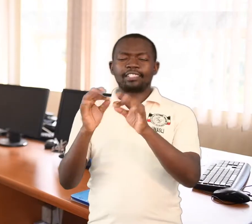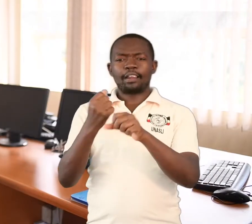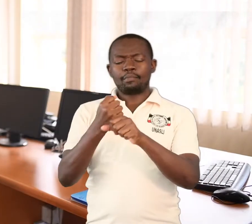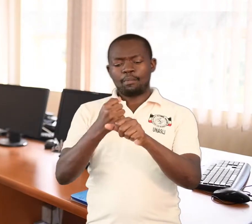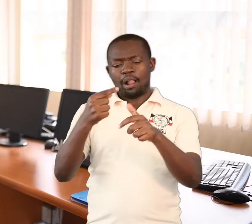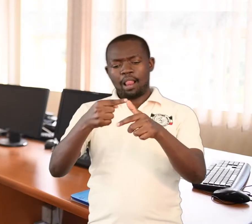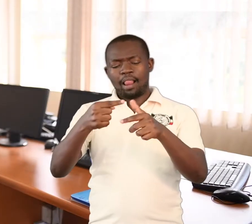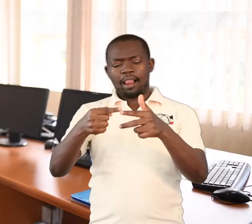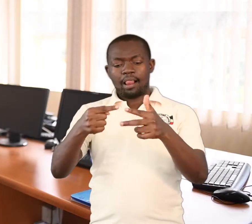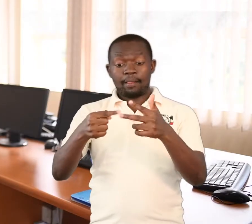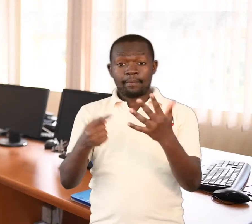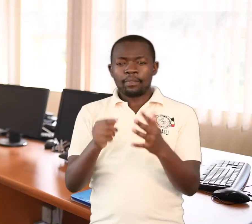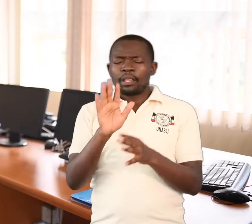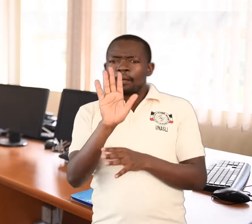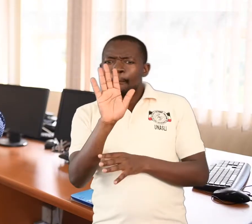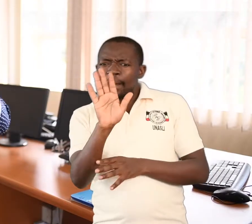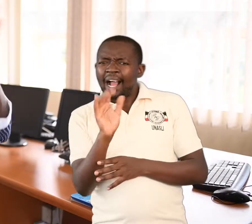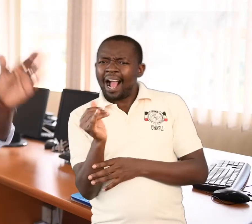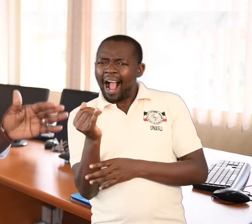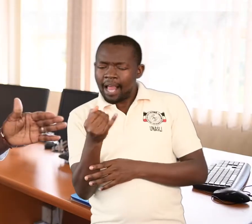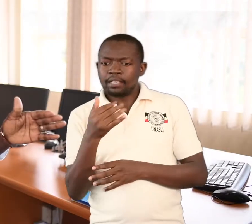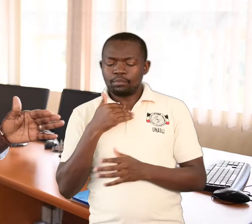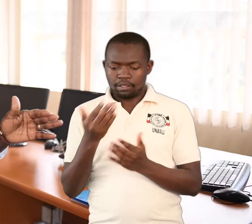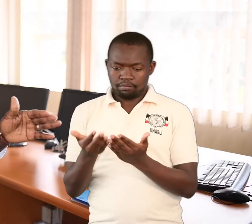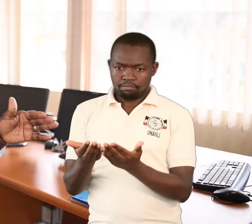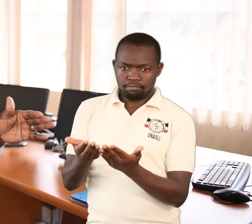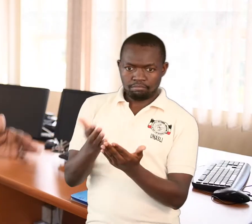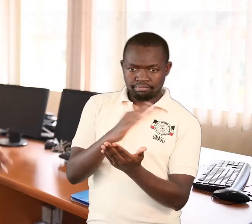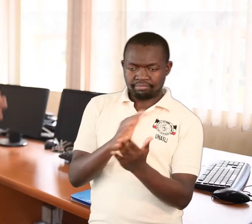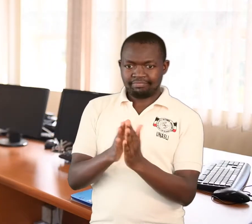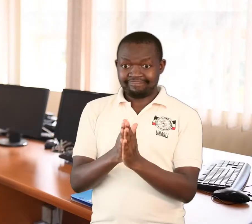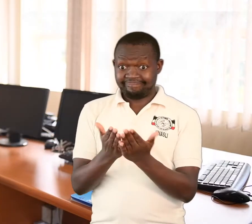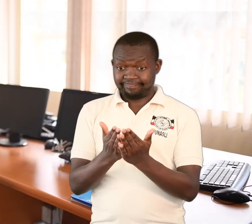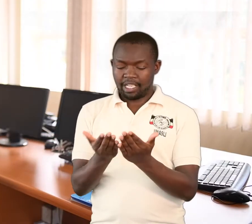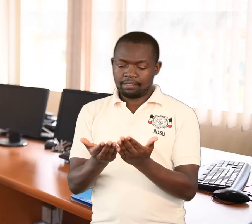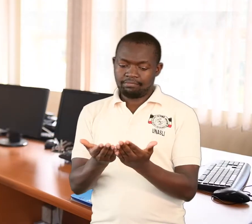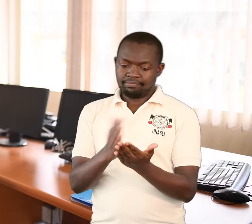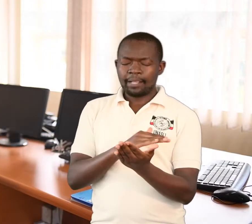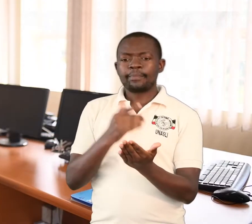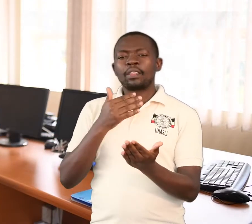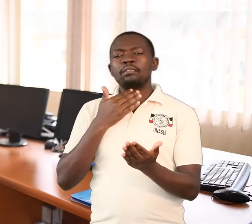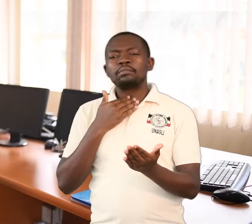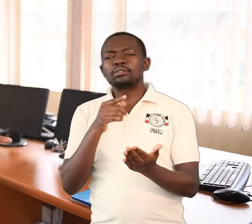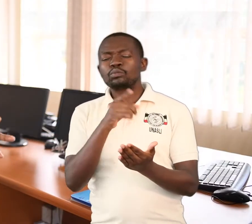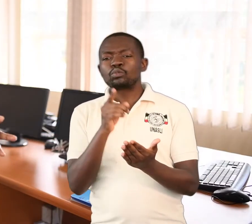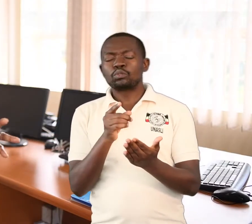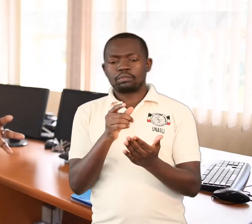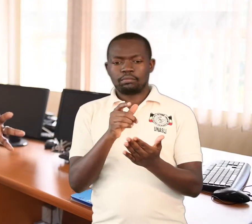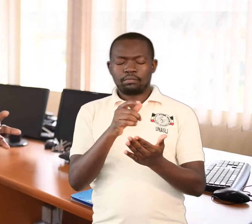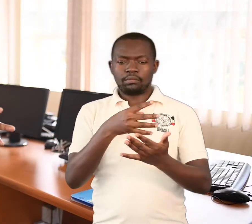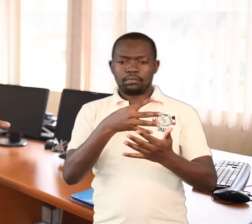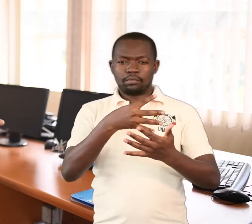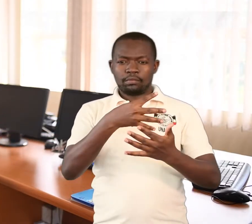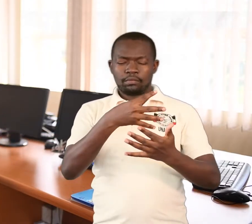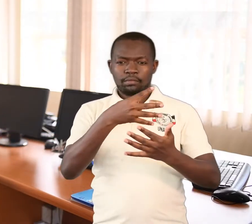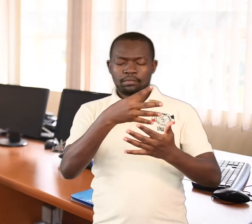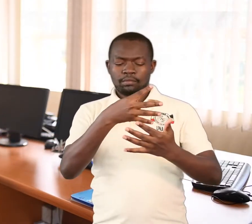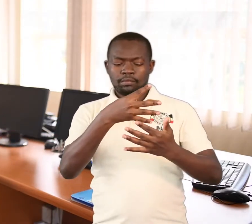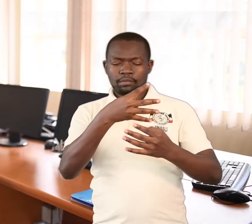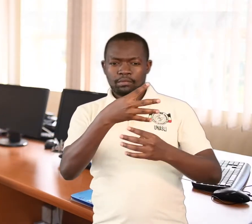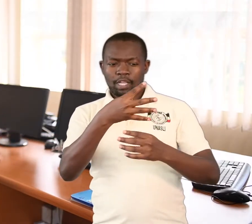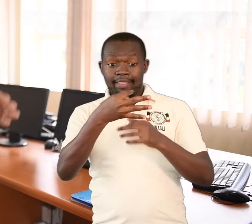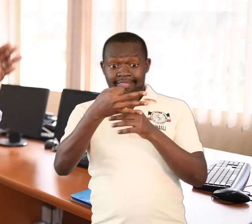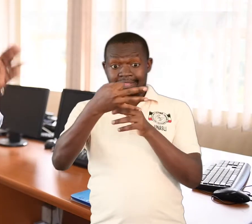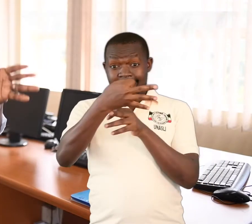In your art book, I want you to open a fresh page, and you are going to draw 3 columns. The